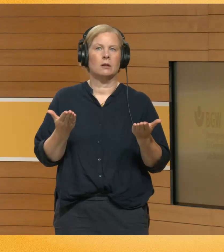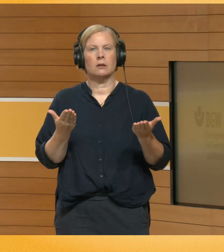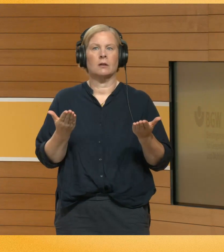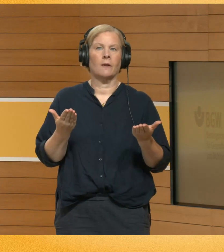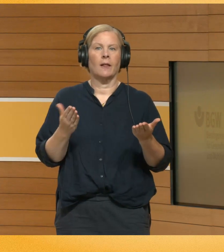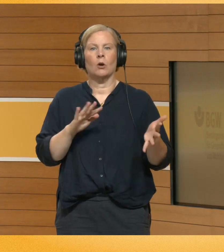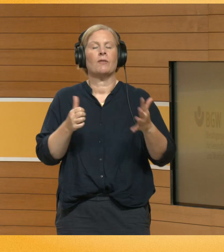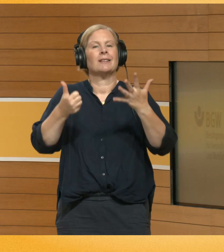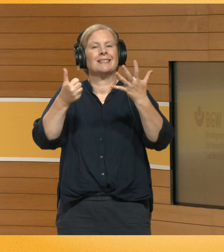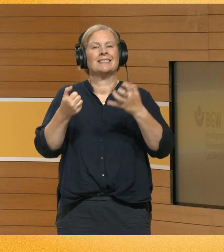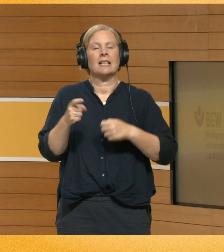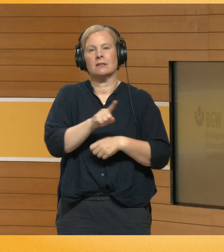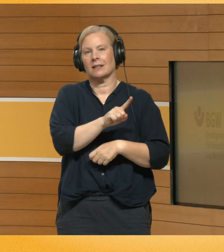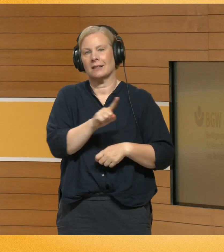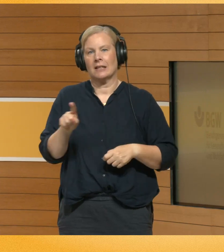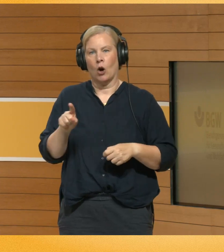$60,000